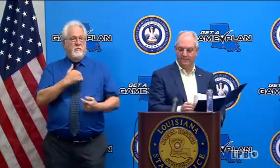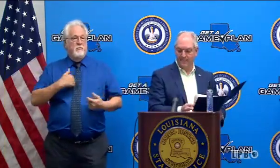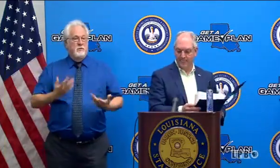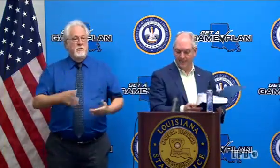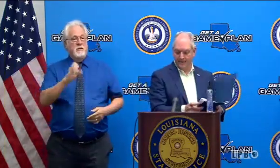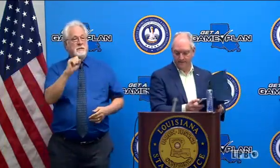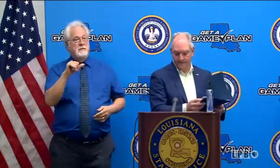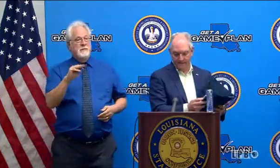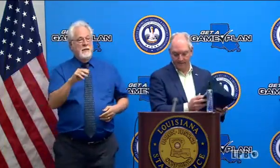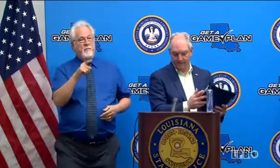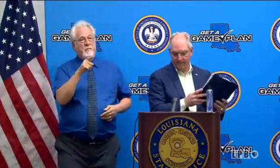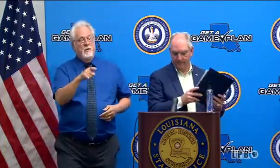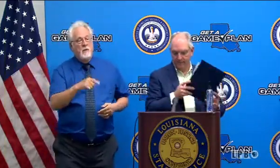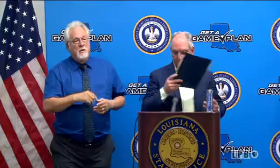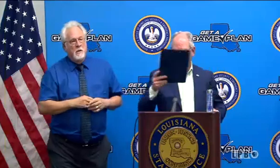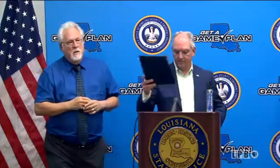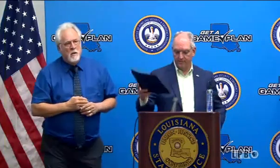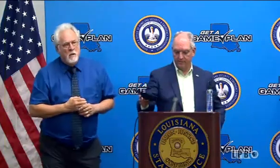today. Sam?